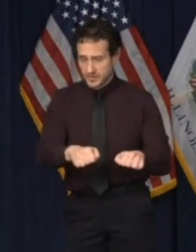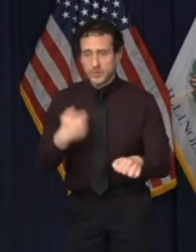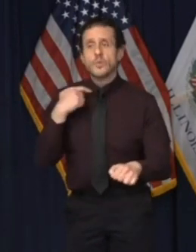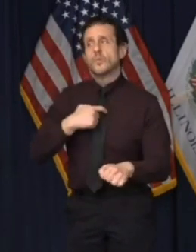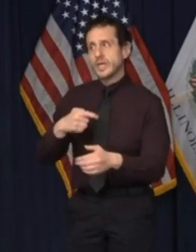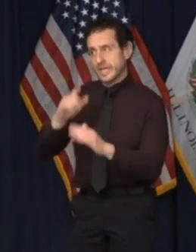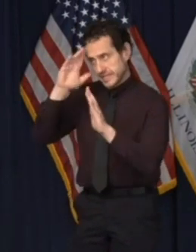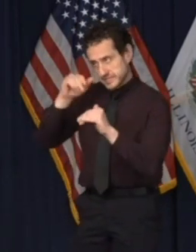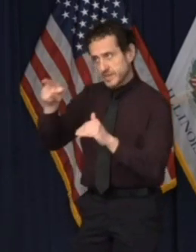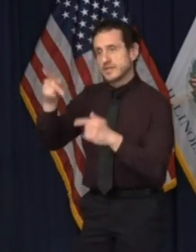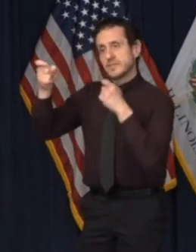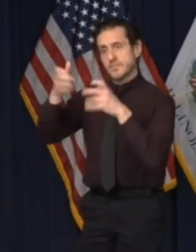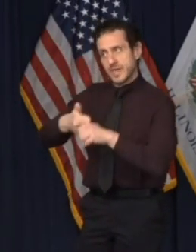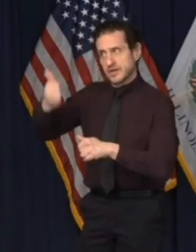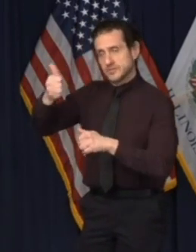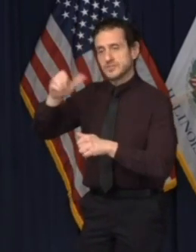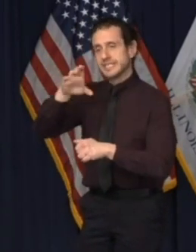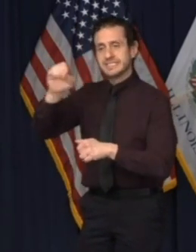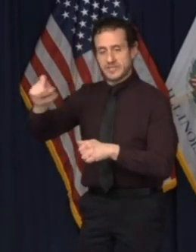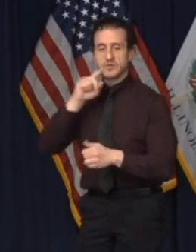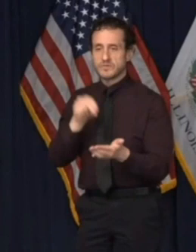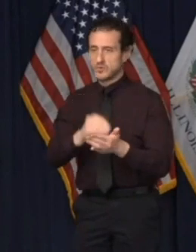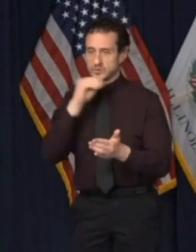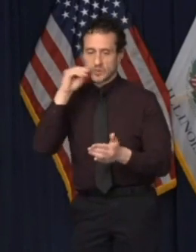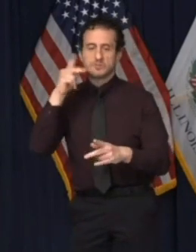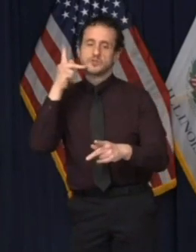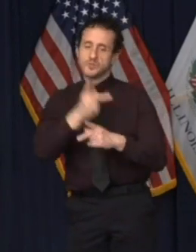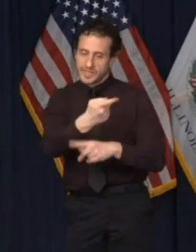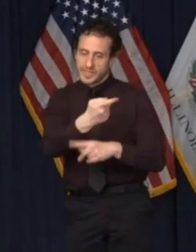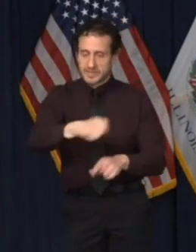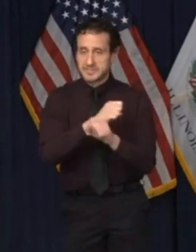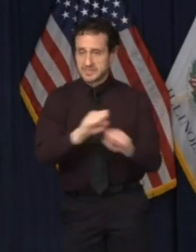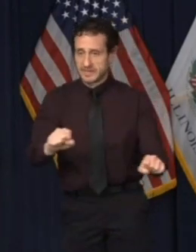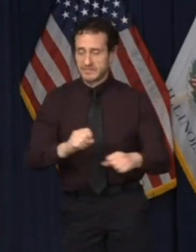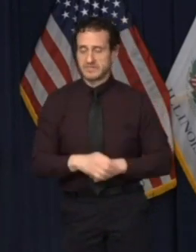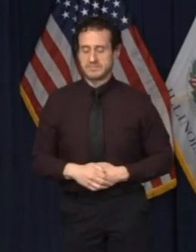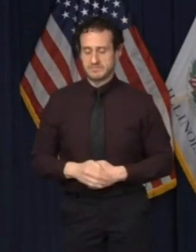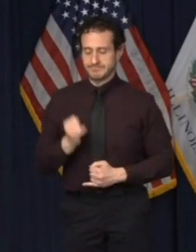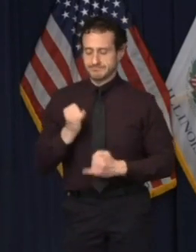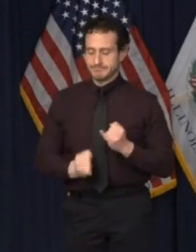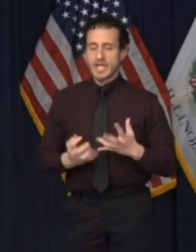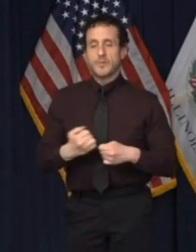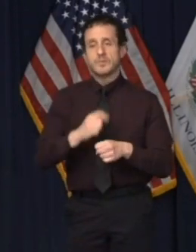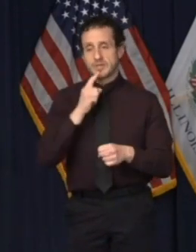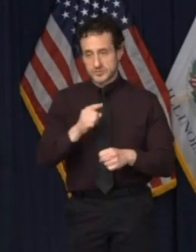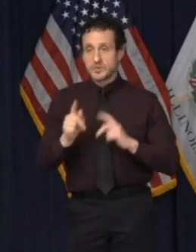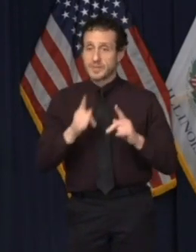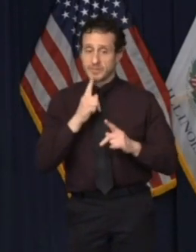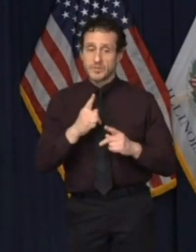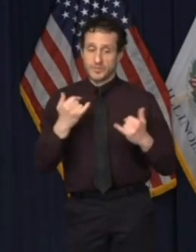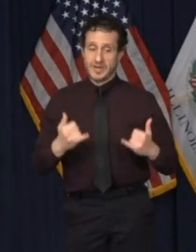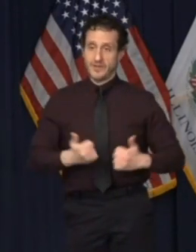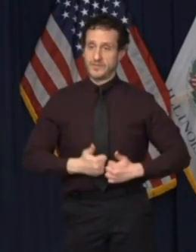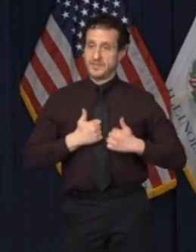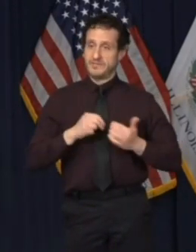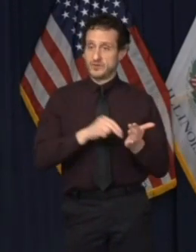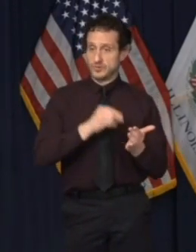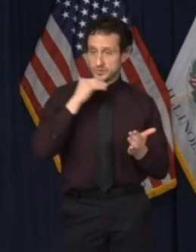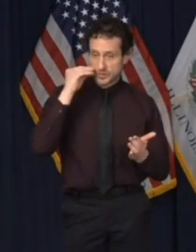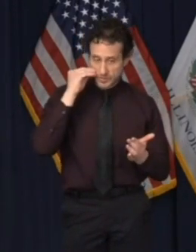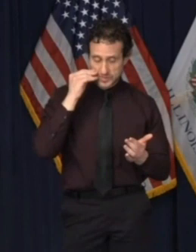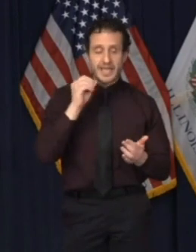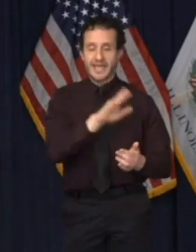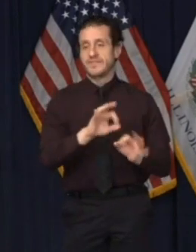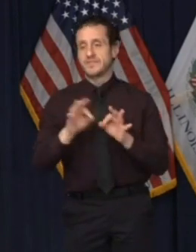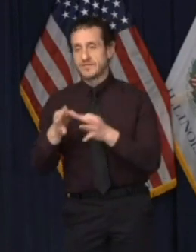safe. Finally, I want to make sure that our long-term care residents and their loved ones know that our statewide data